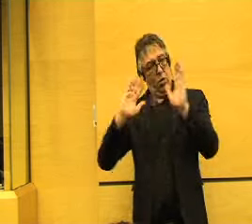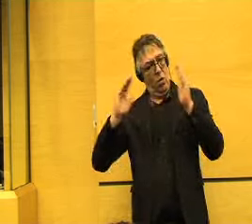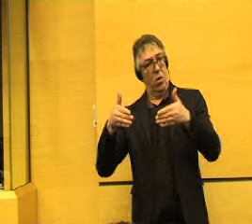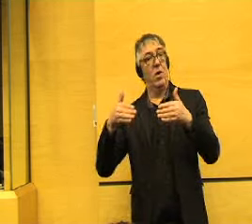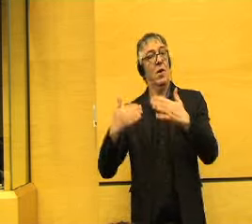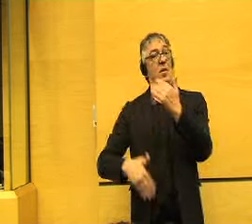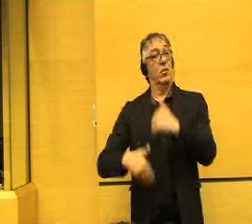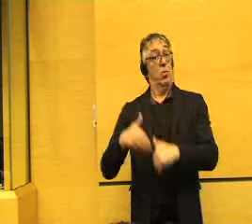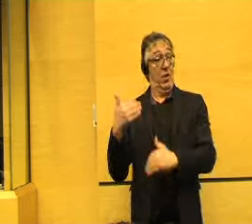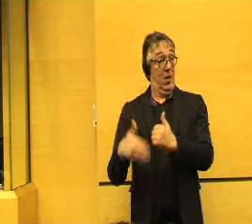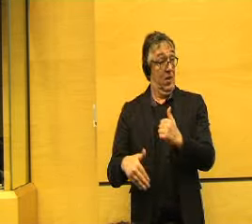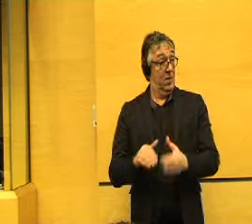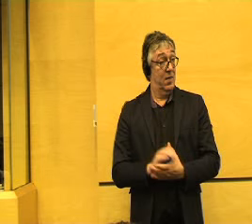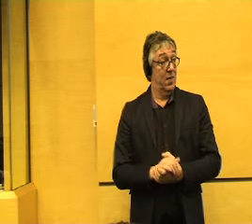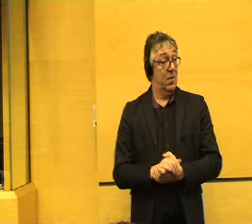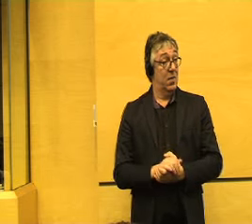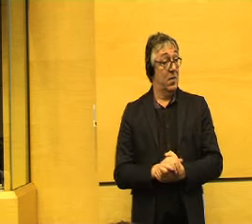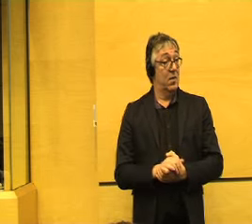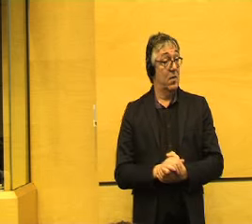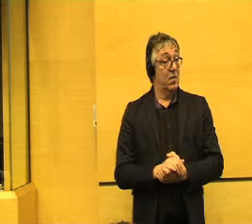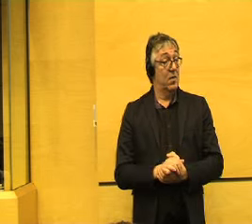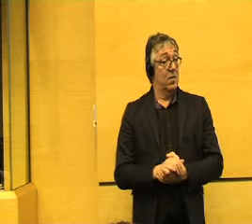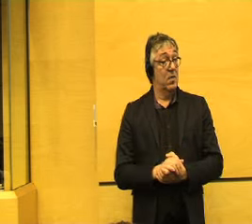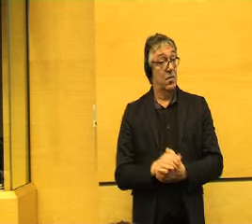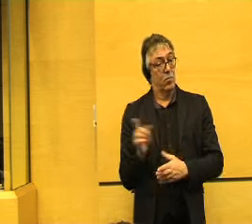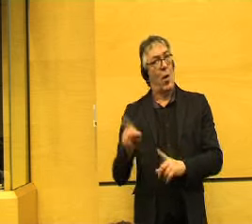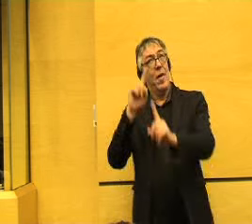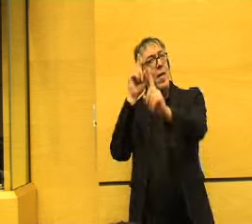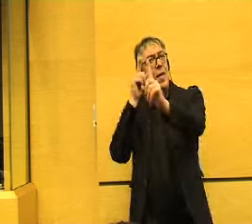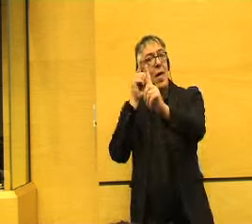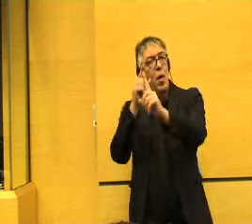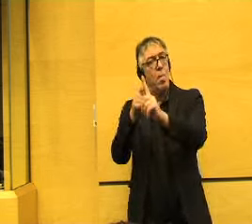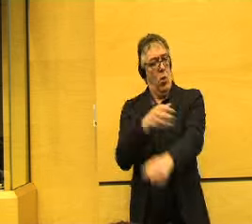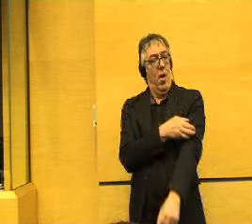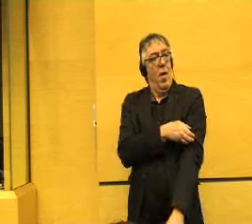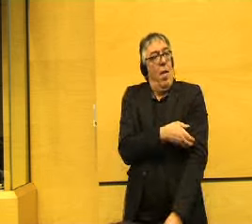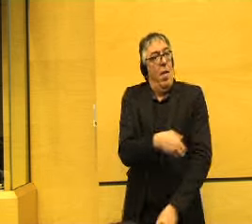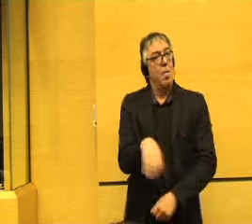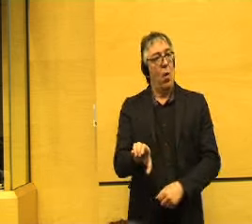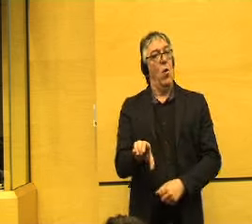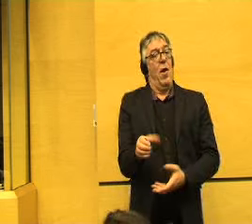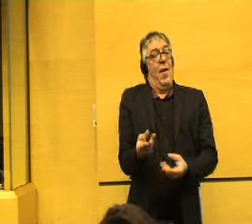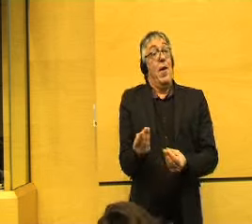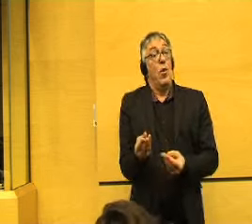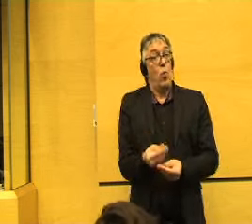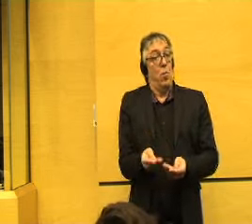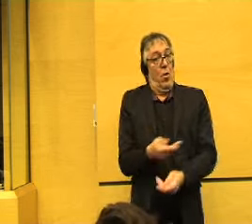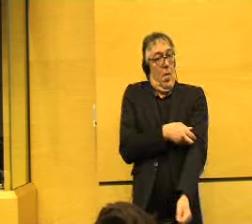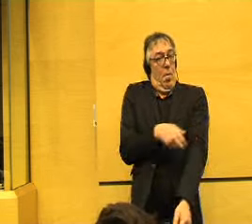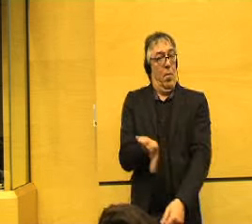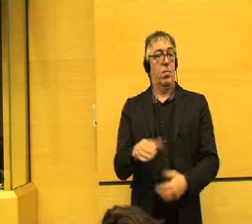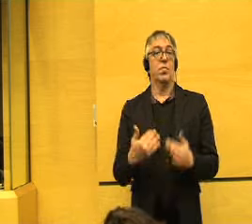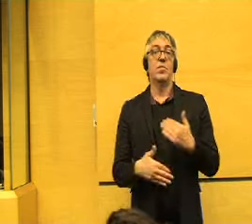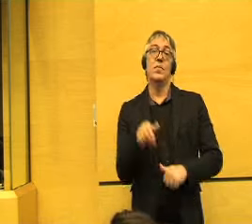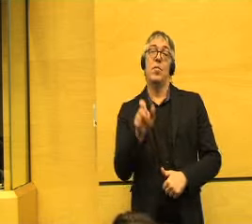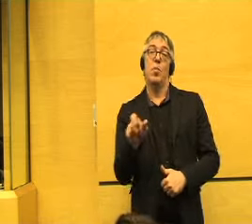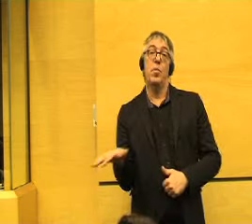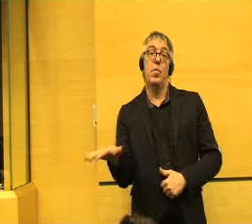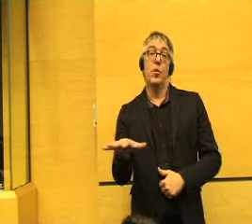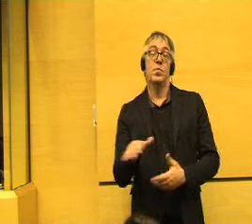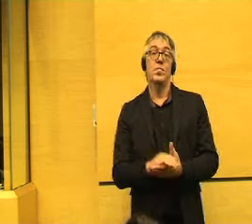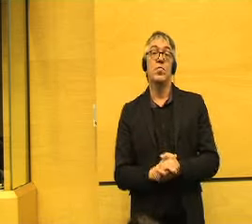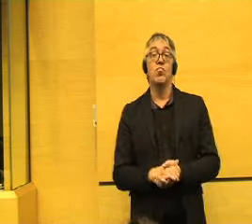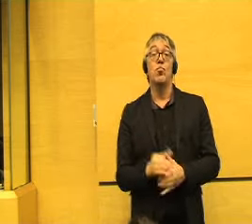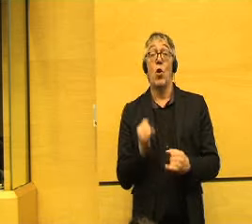empower persons with disabilities economically? My last comment is I